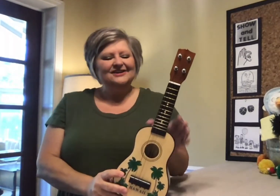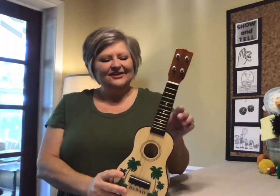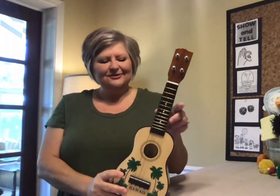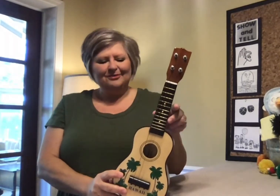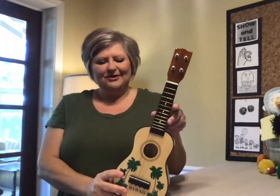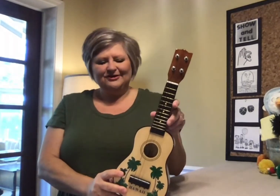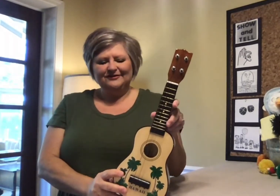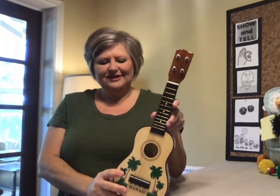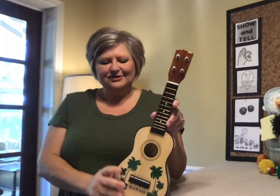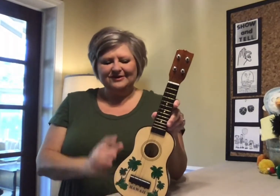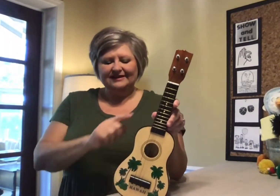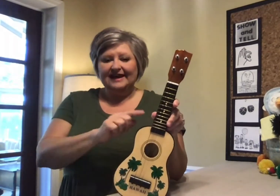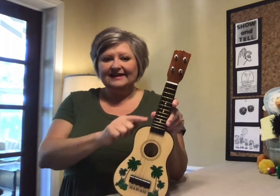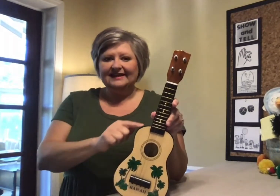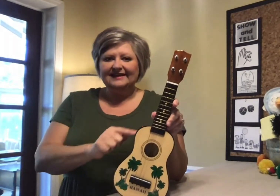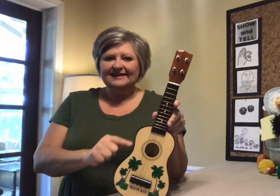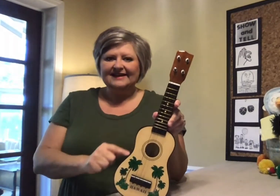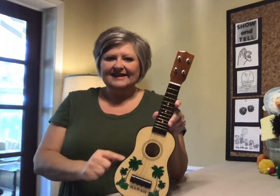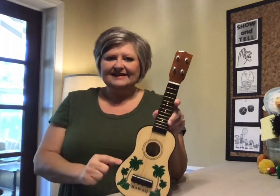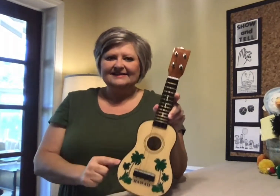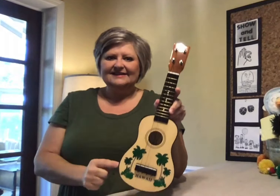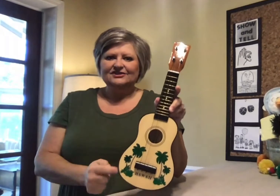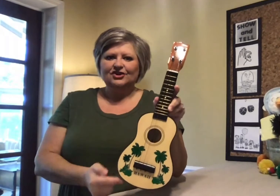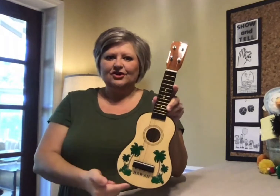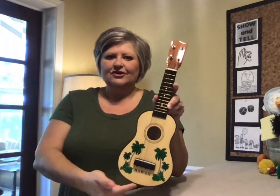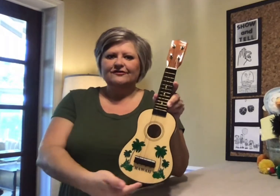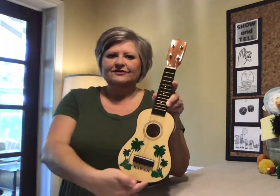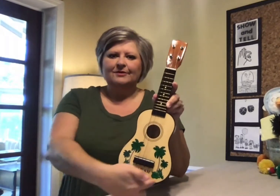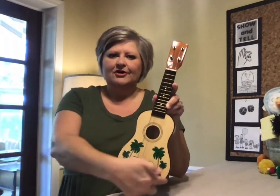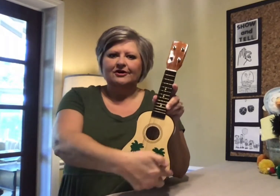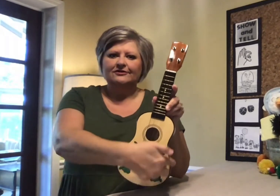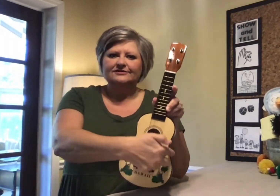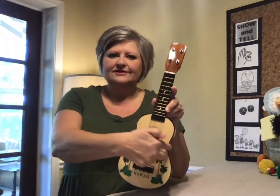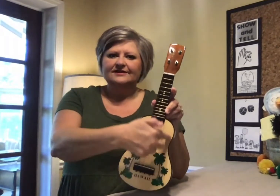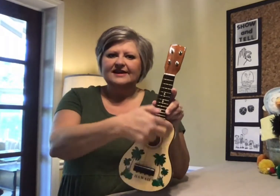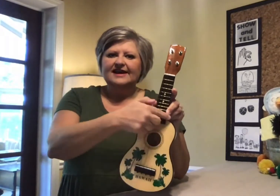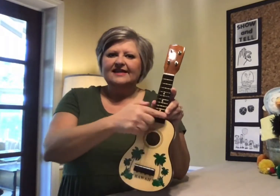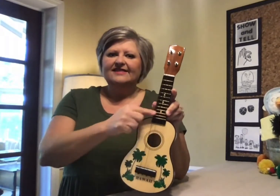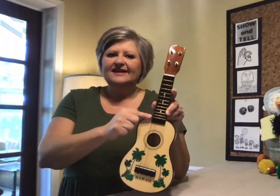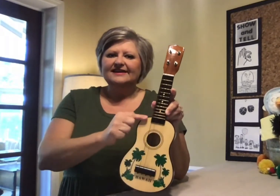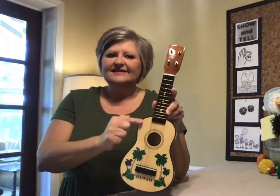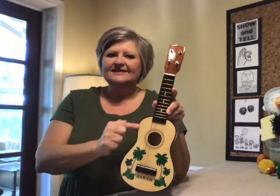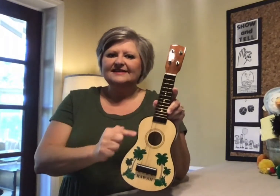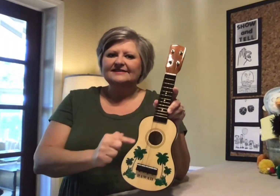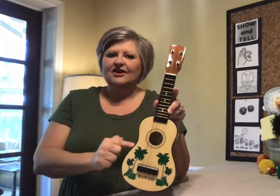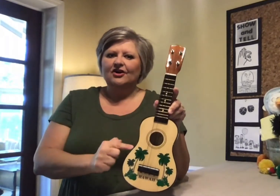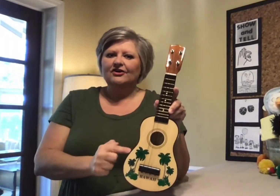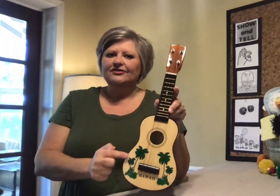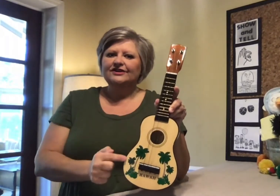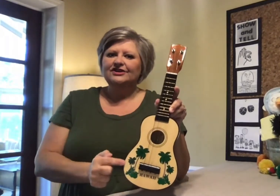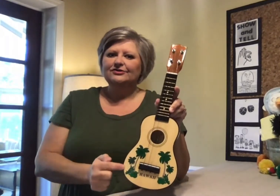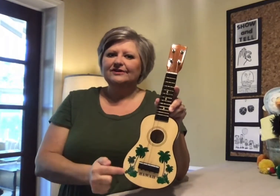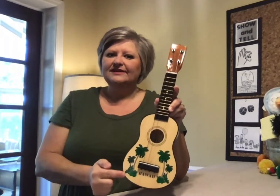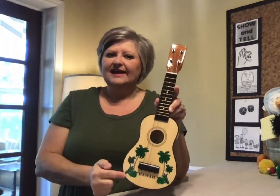Another part of the ukulele is this curved part. This is called the